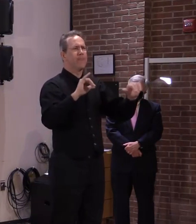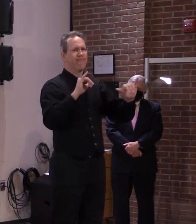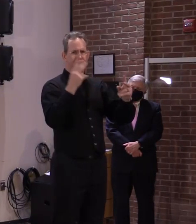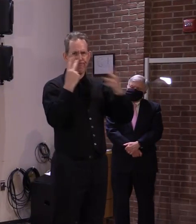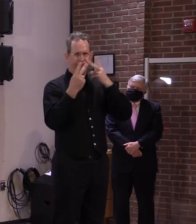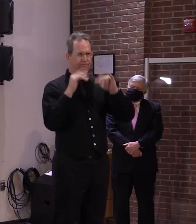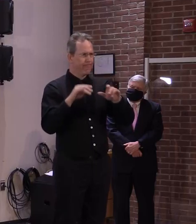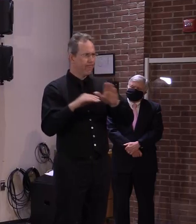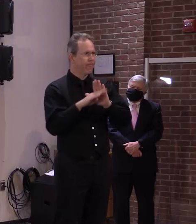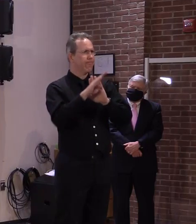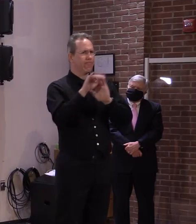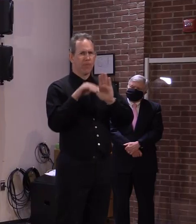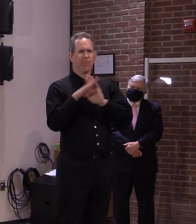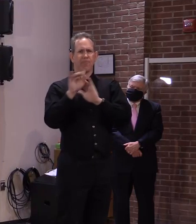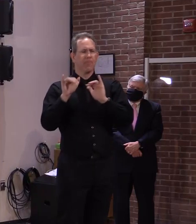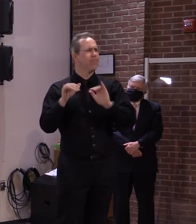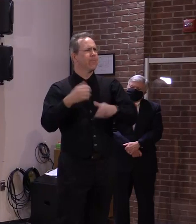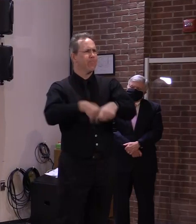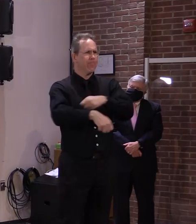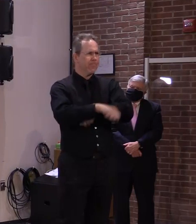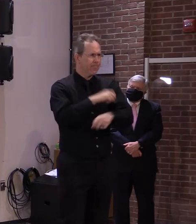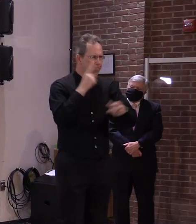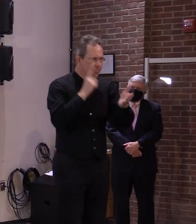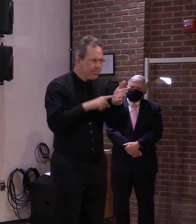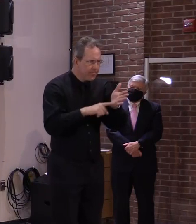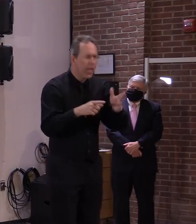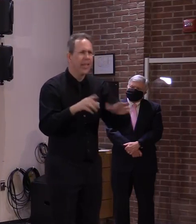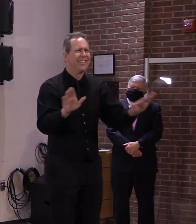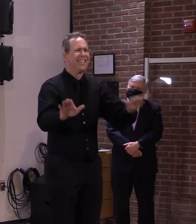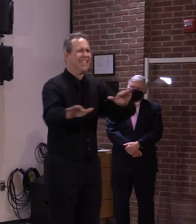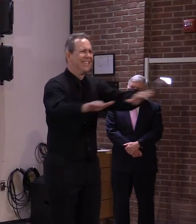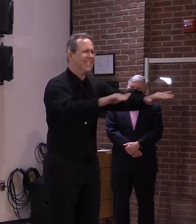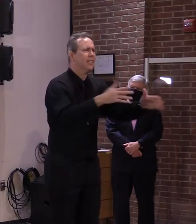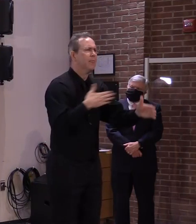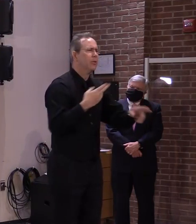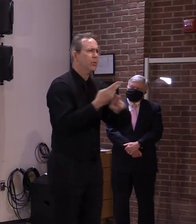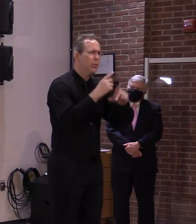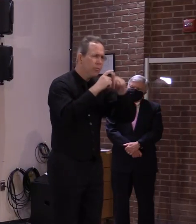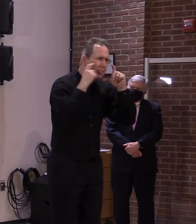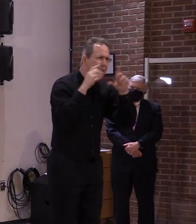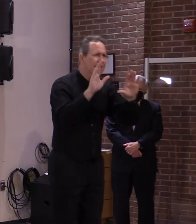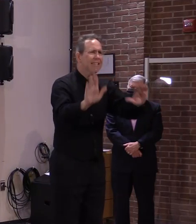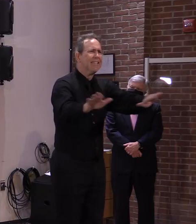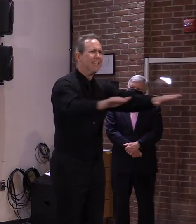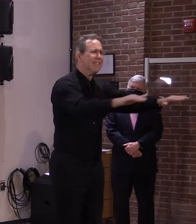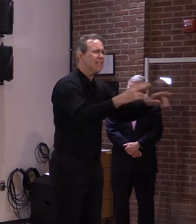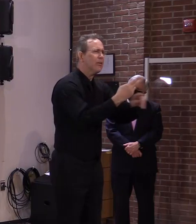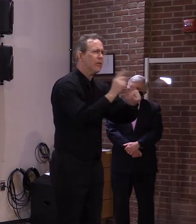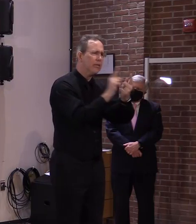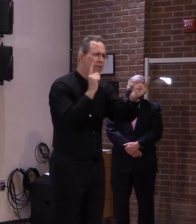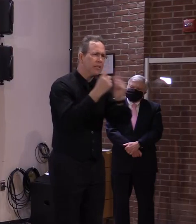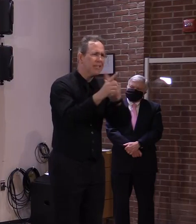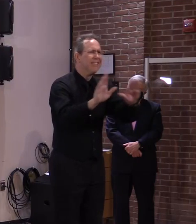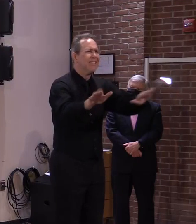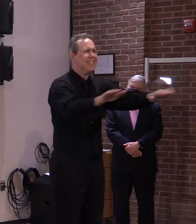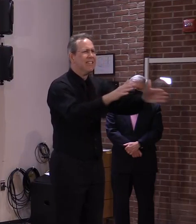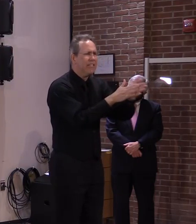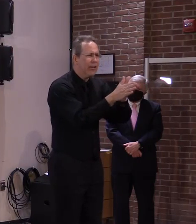to re-implement masking, distancing, and avoiding crowds, which, as you